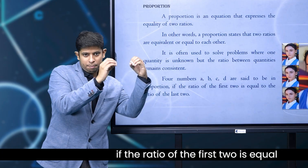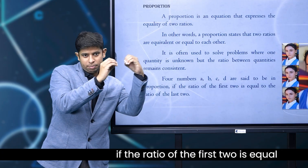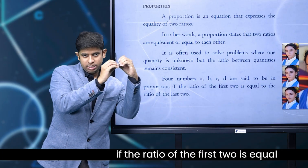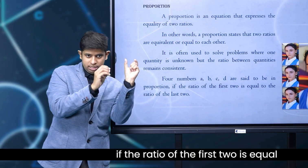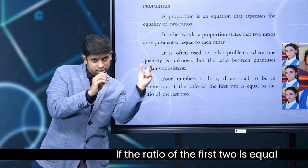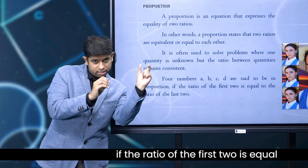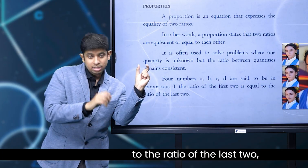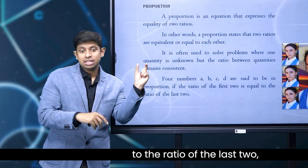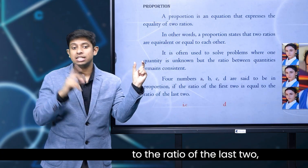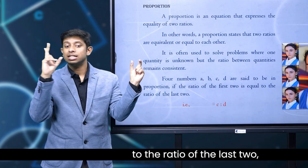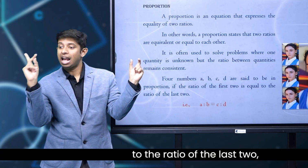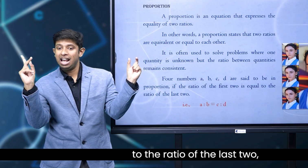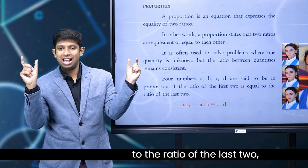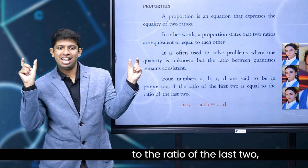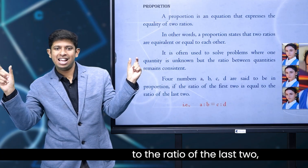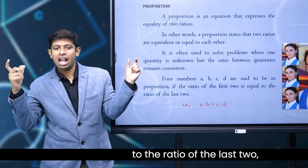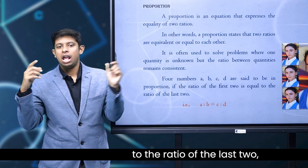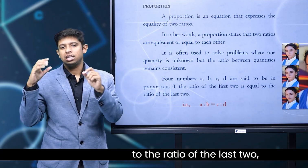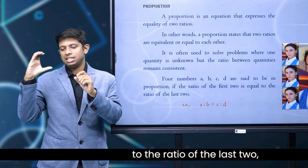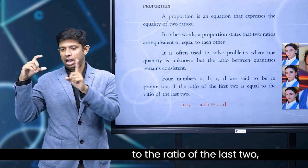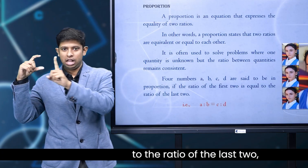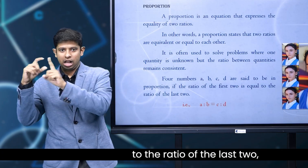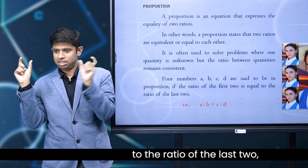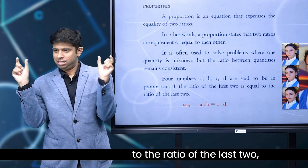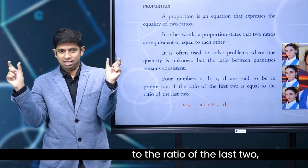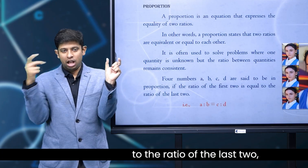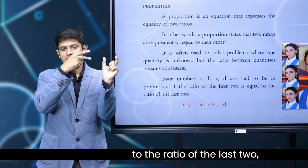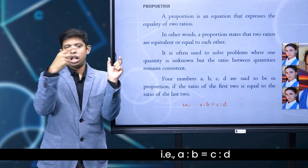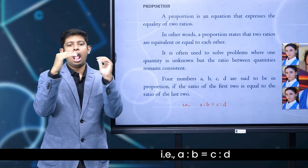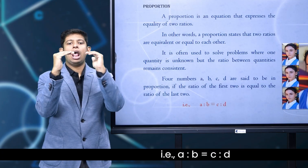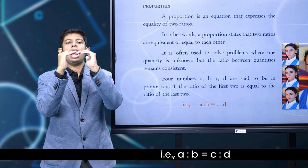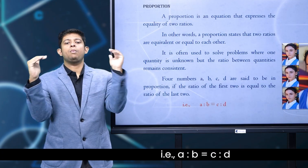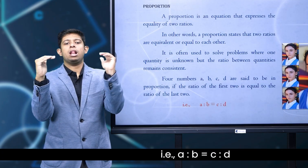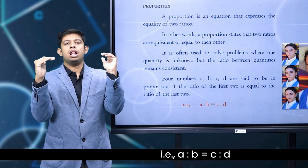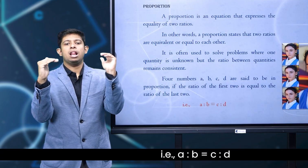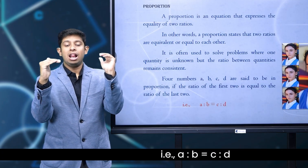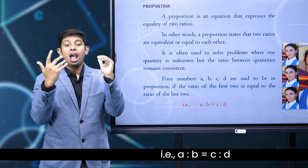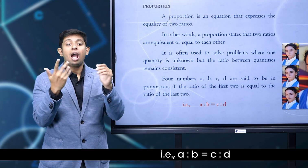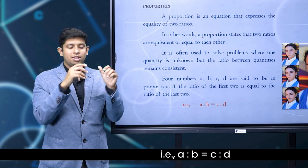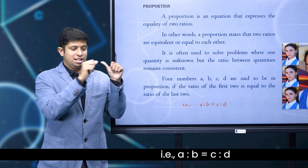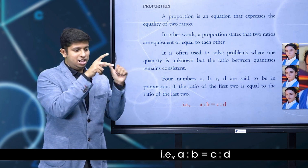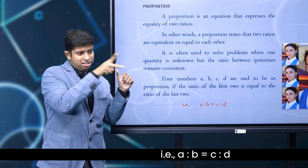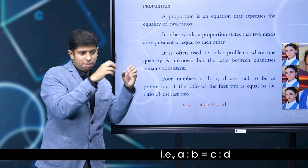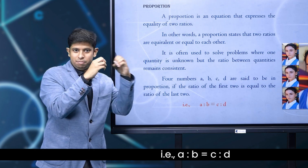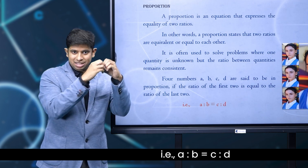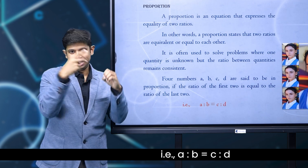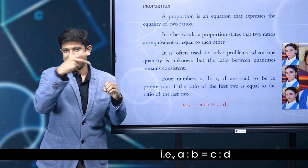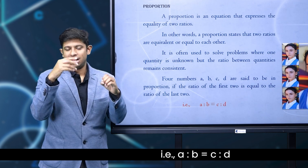is equal to the ratio of the last two. That is, A is to B equals to C is to